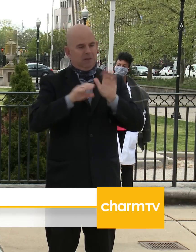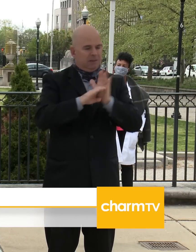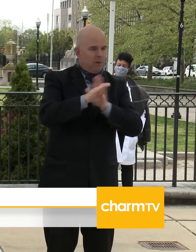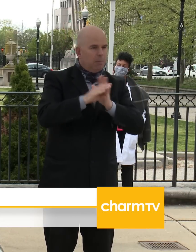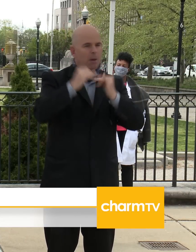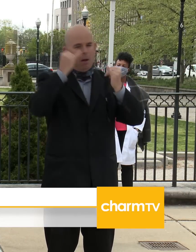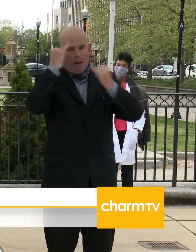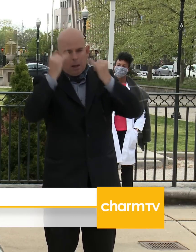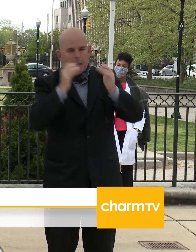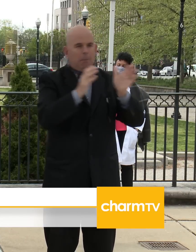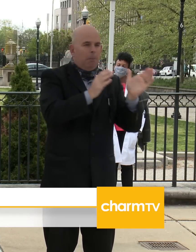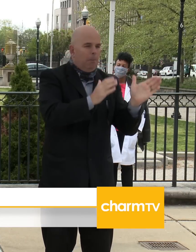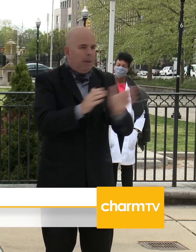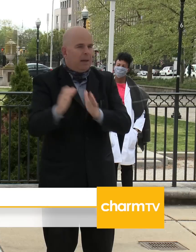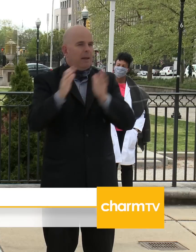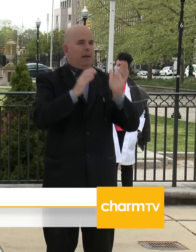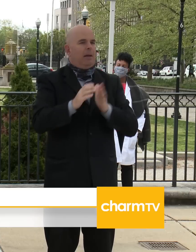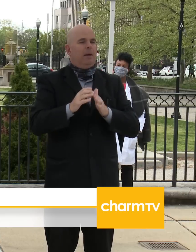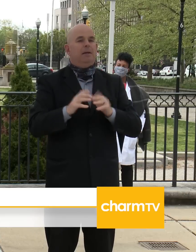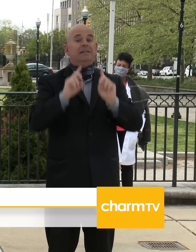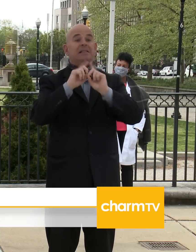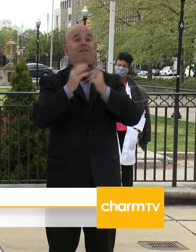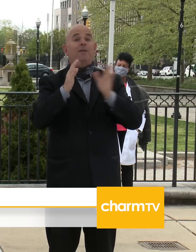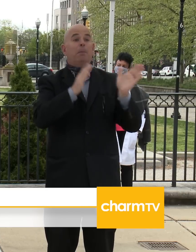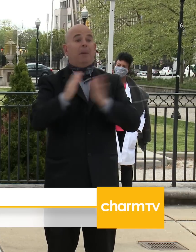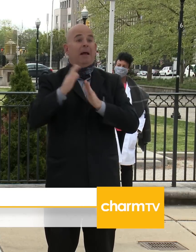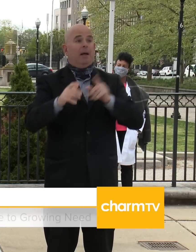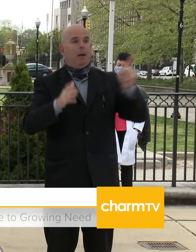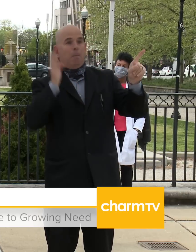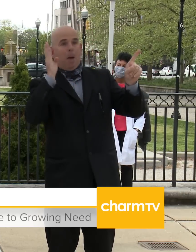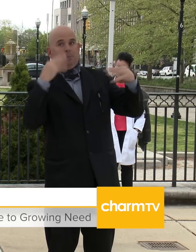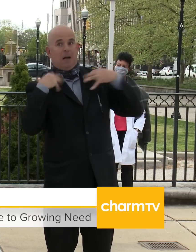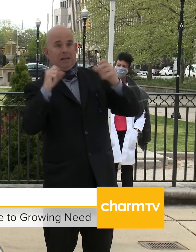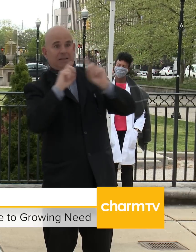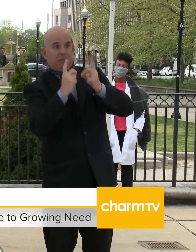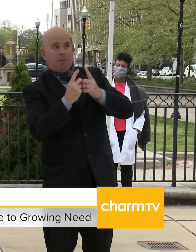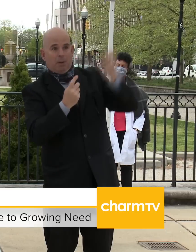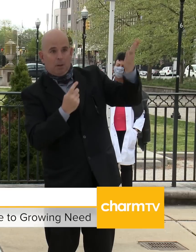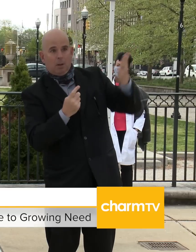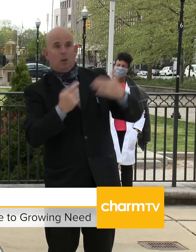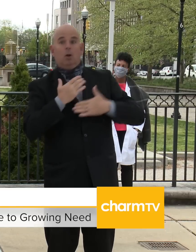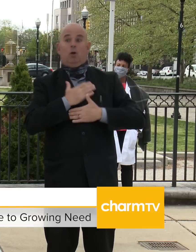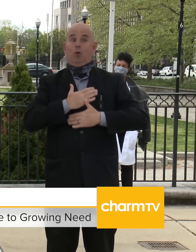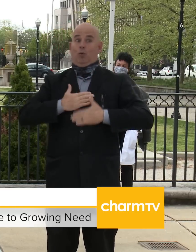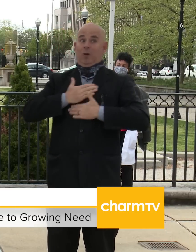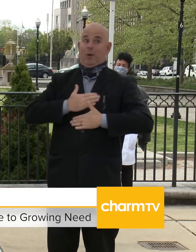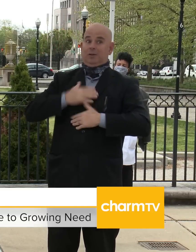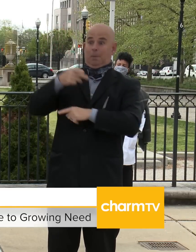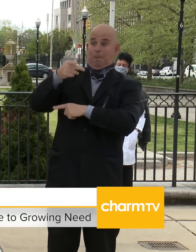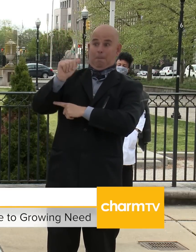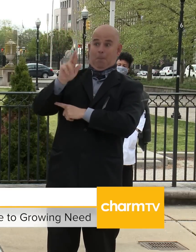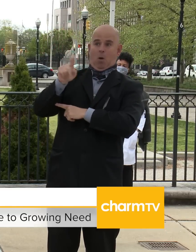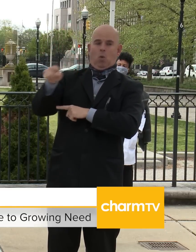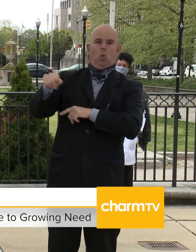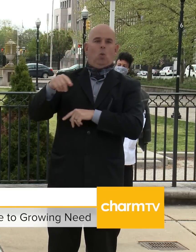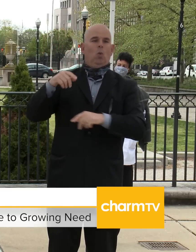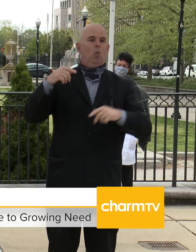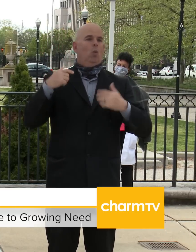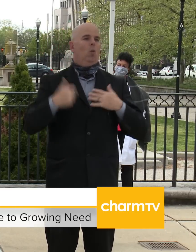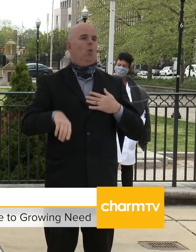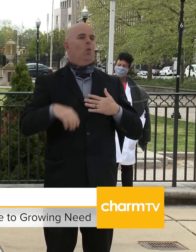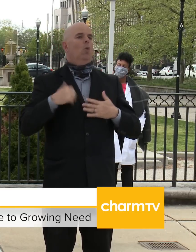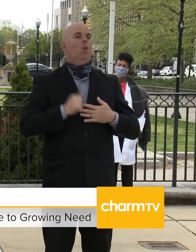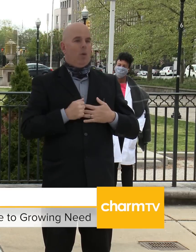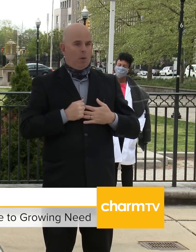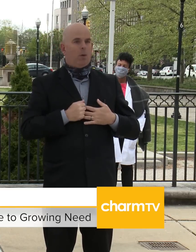the Baltimore City Health Department, the Department of Recreation and Parks, city schools, the Housing Authority